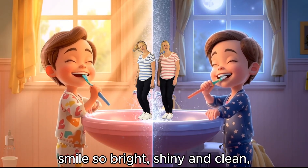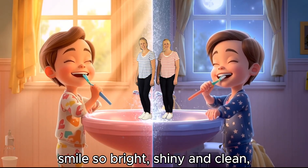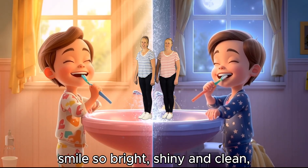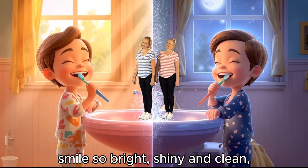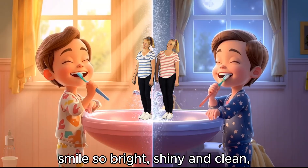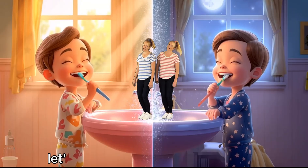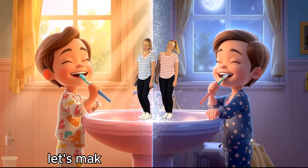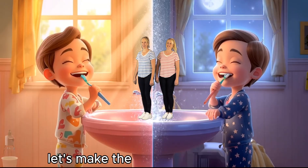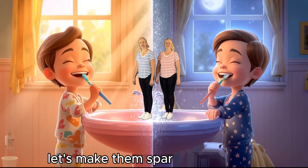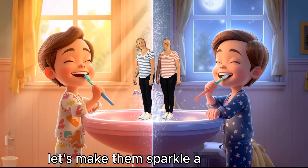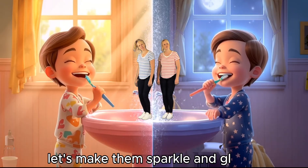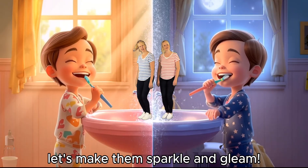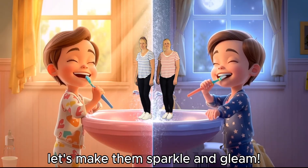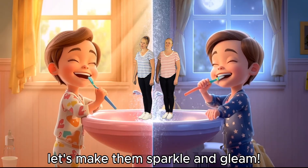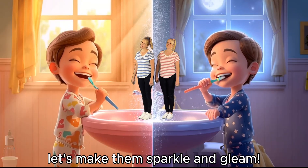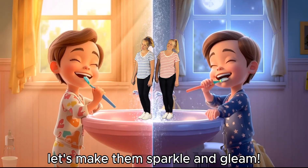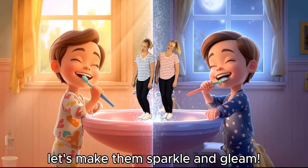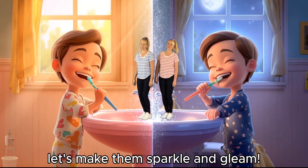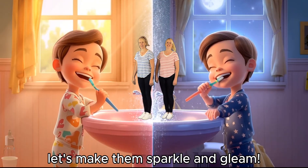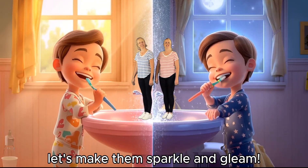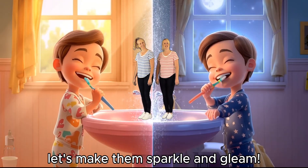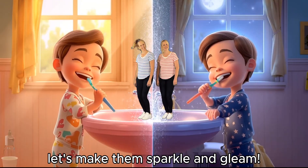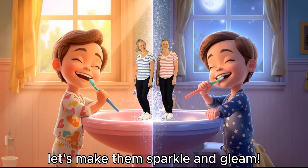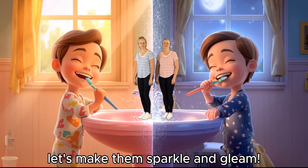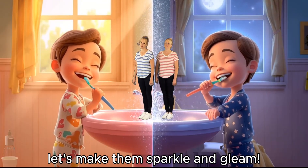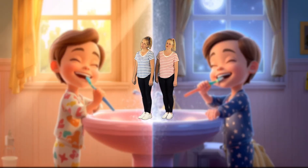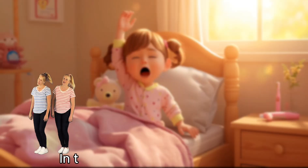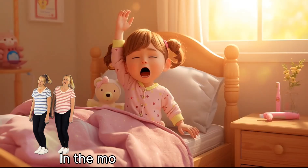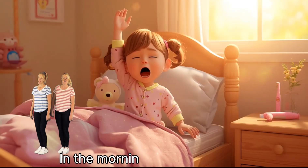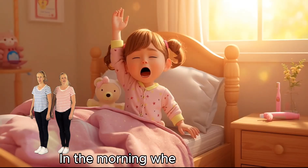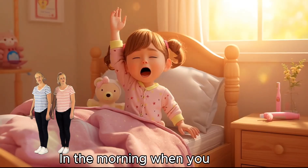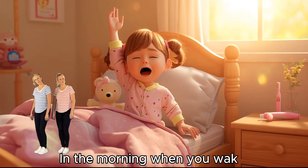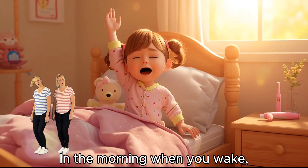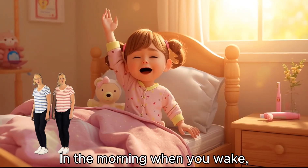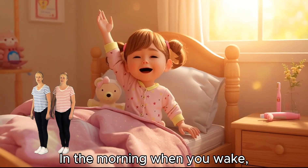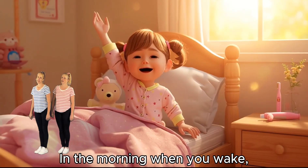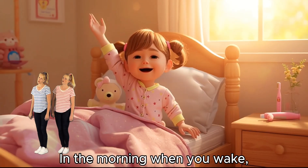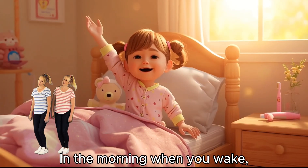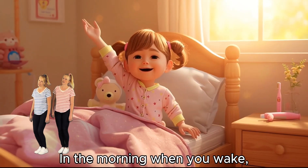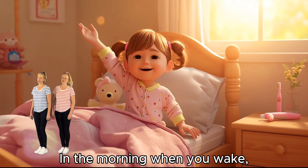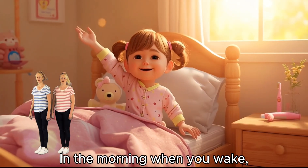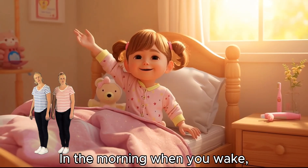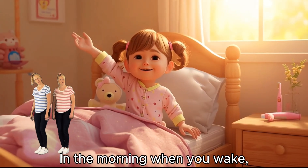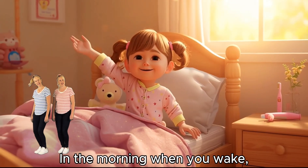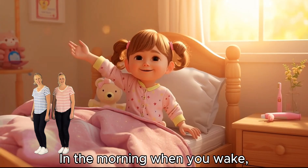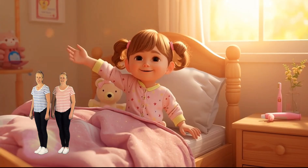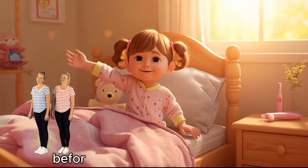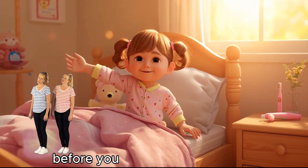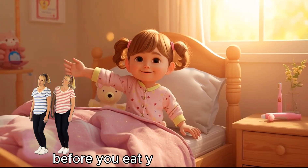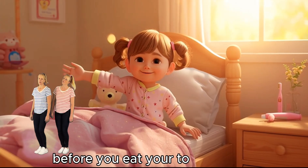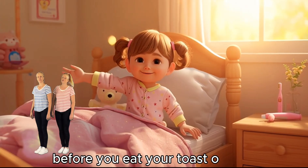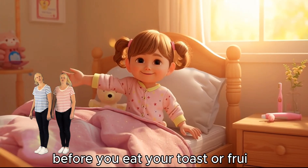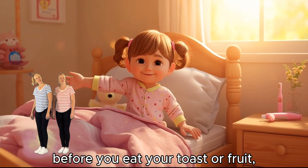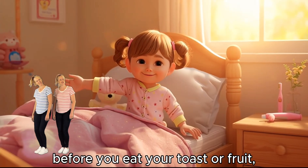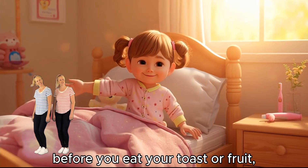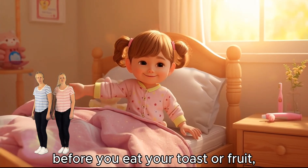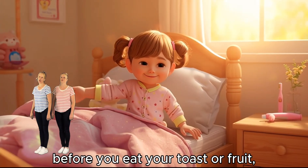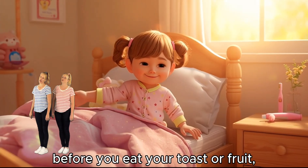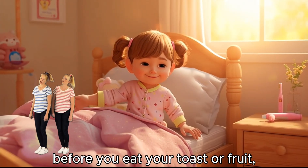and clean. Let's make them sparkle and gleam. In the morning when you wake, before you eat your toast